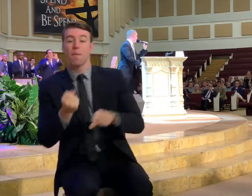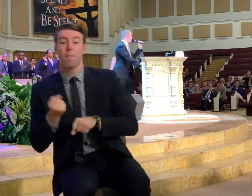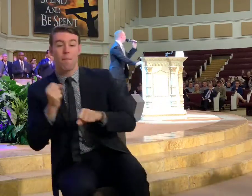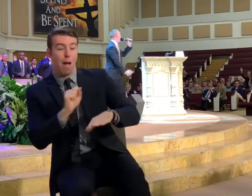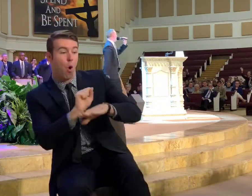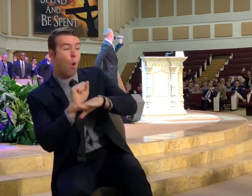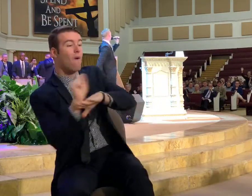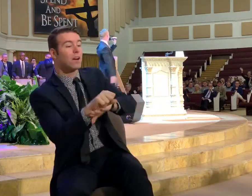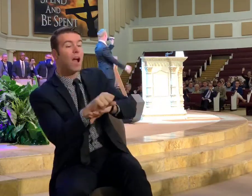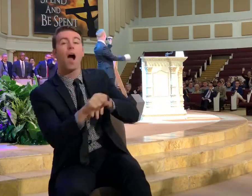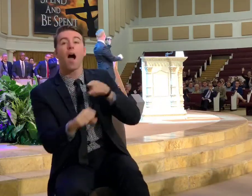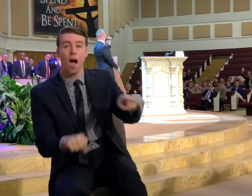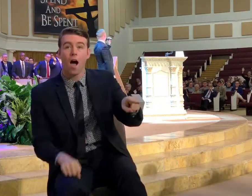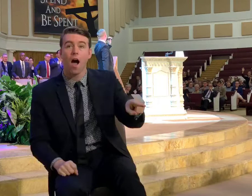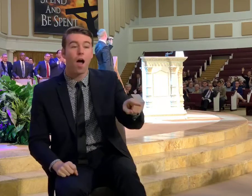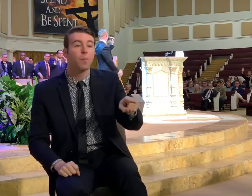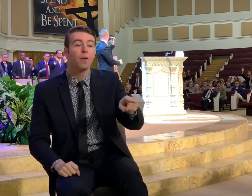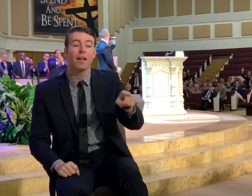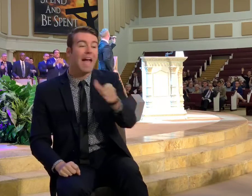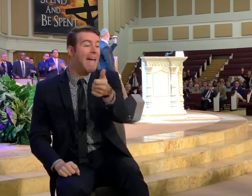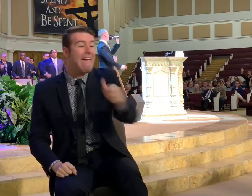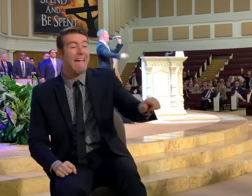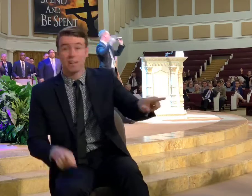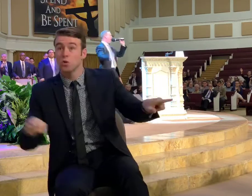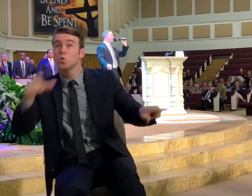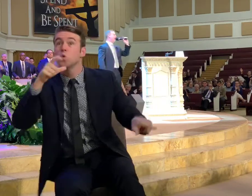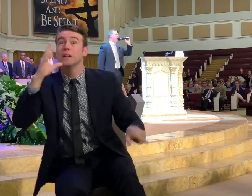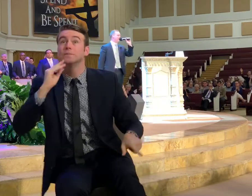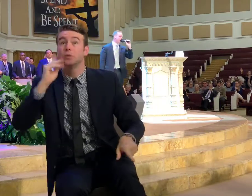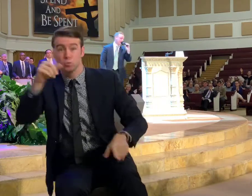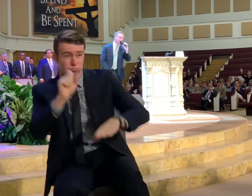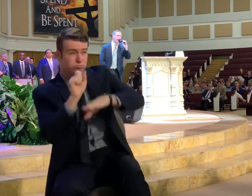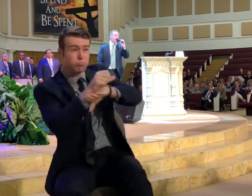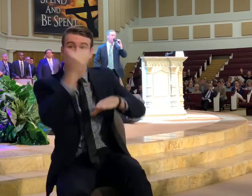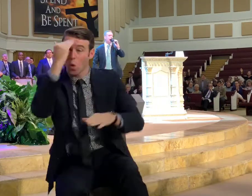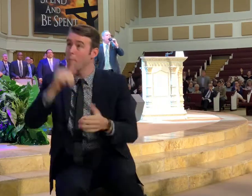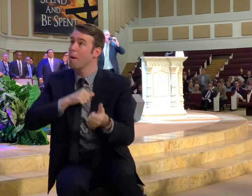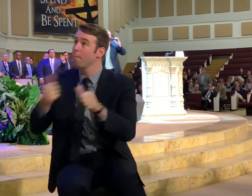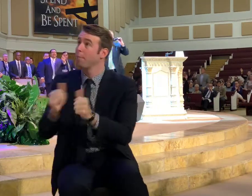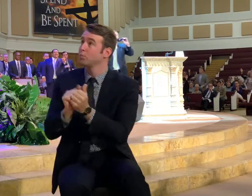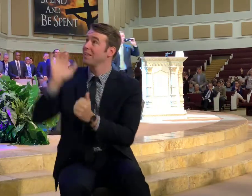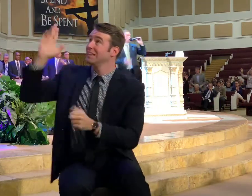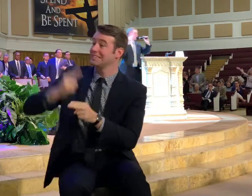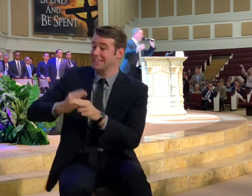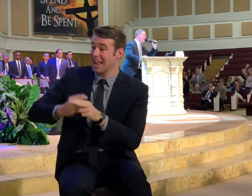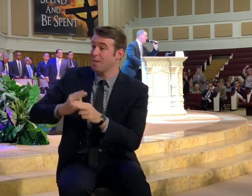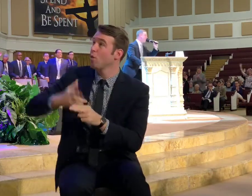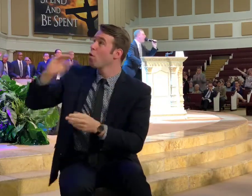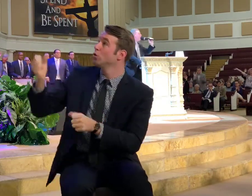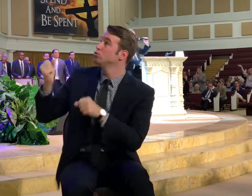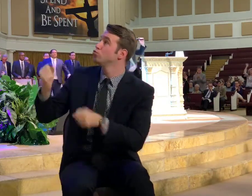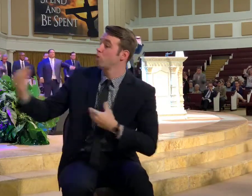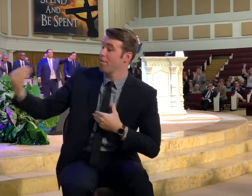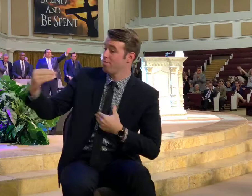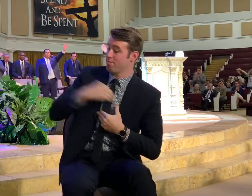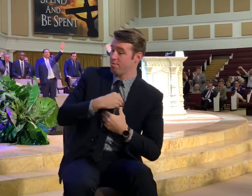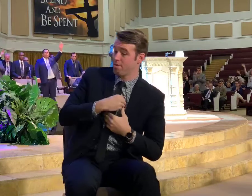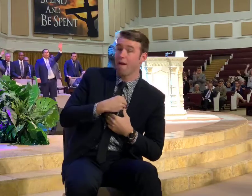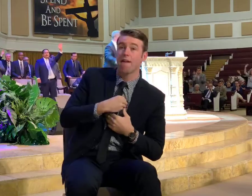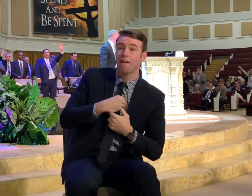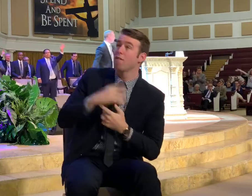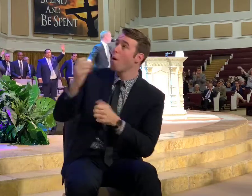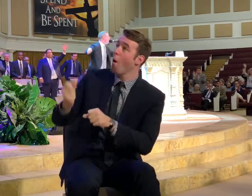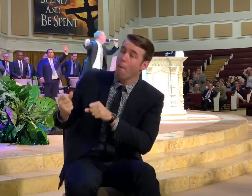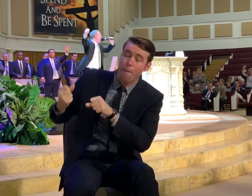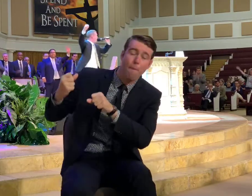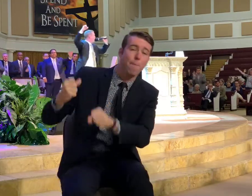overcoming power. Any overcomers that have been baptized in his name, that got strength from the